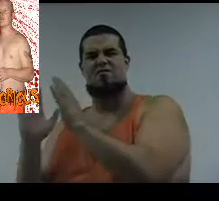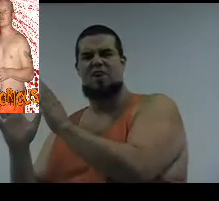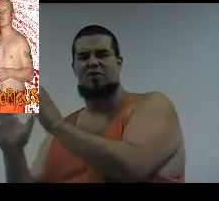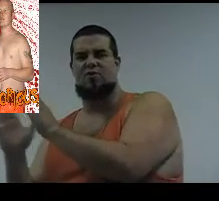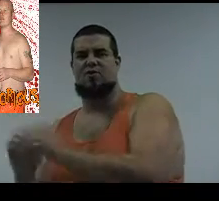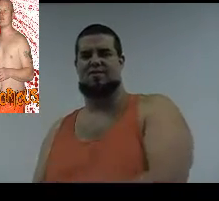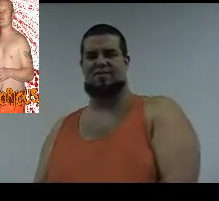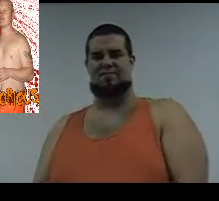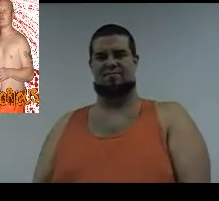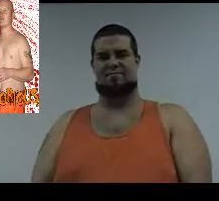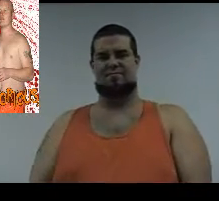Victorious.